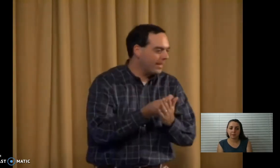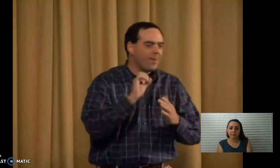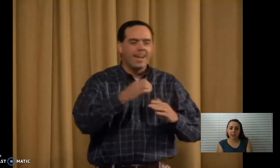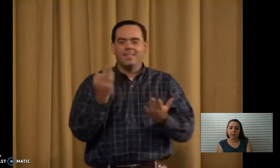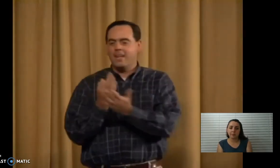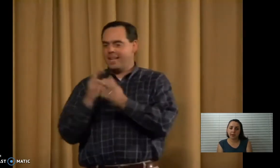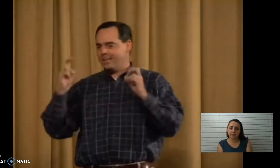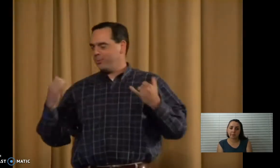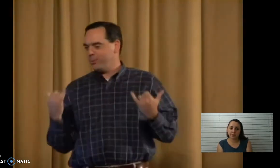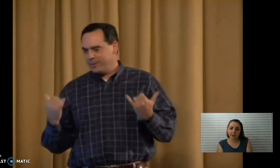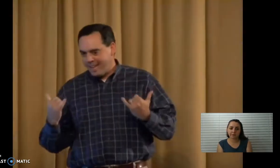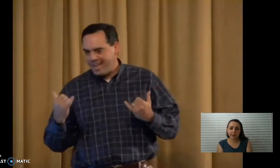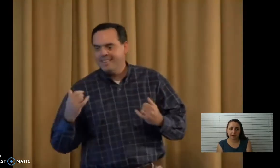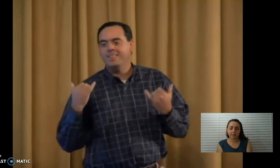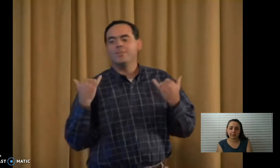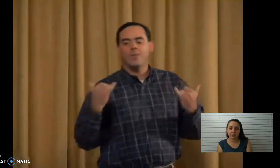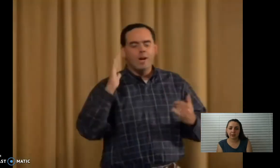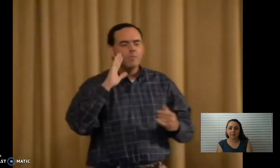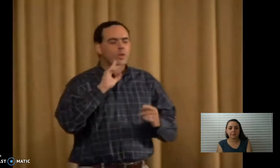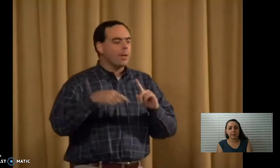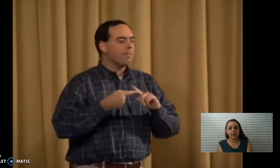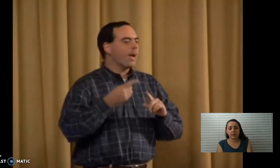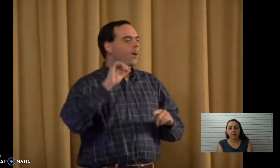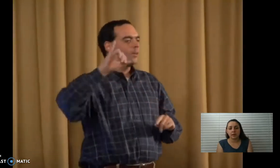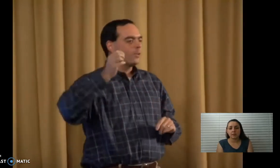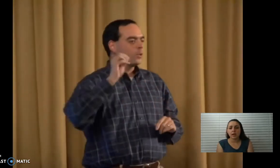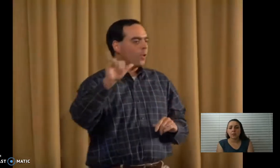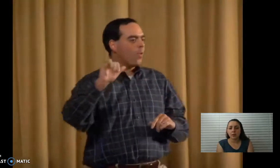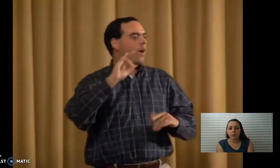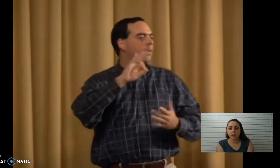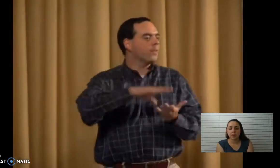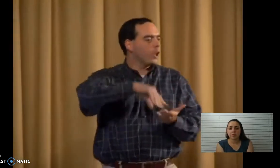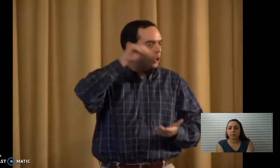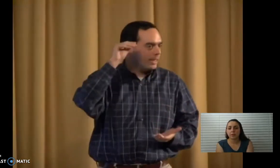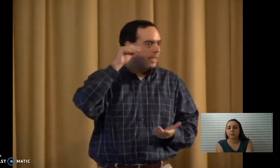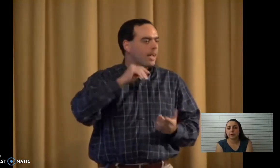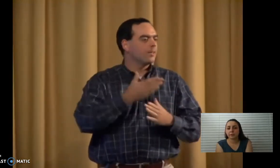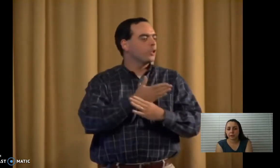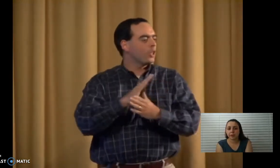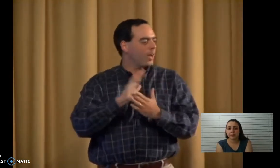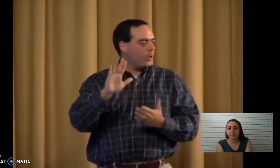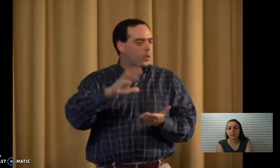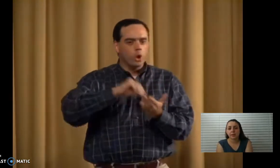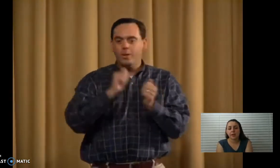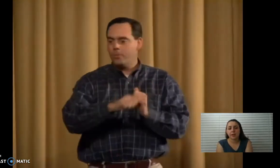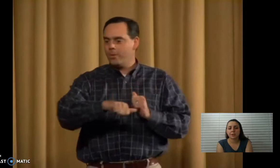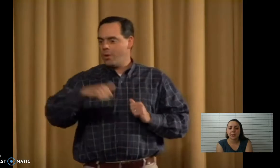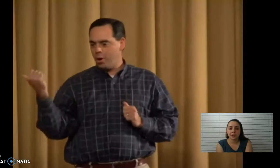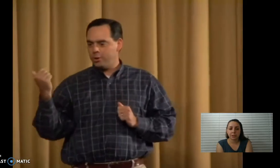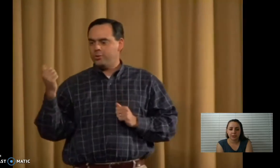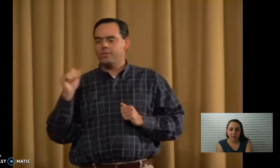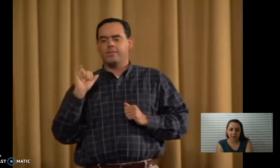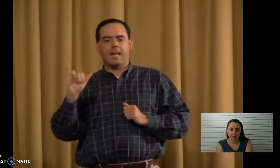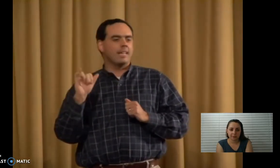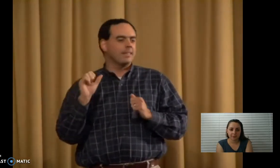things for sure. I won't be talking about money or finances today. Today I want to talk about the joy of learning and sharing